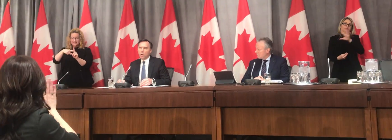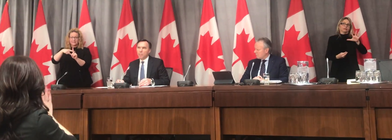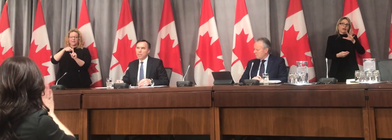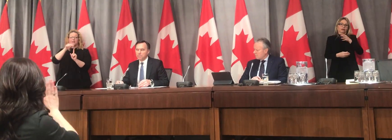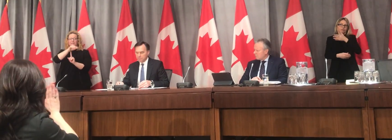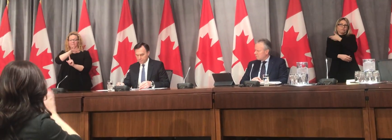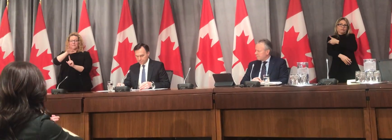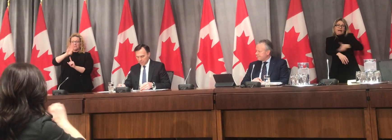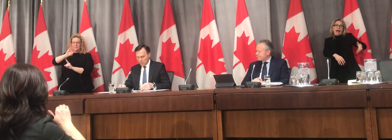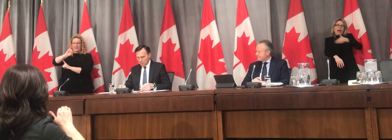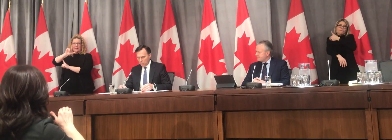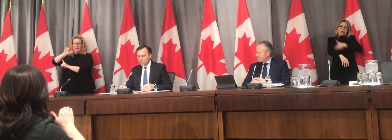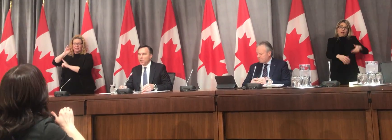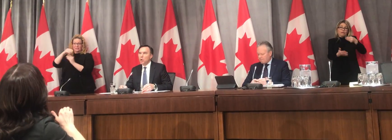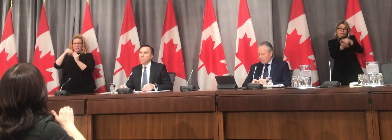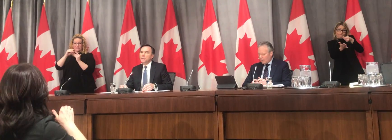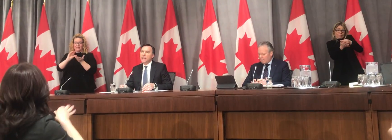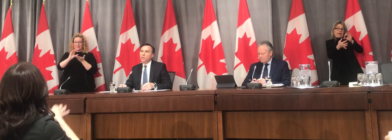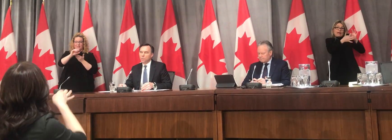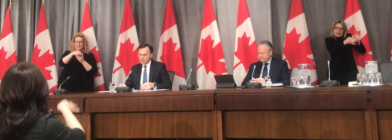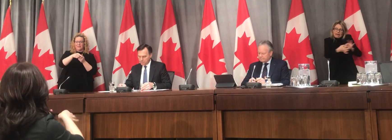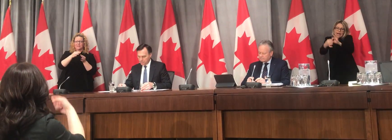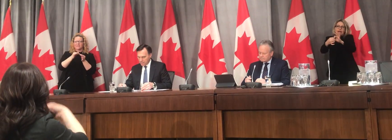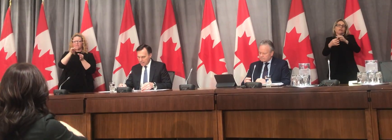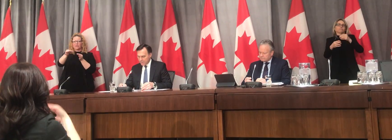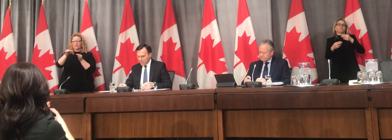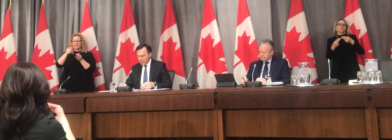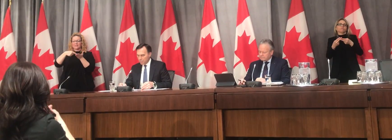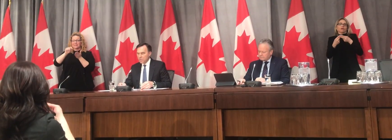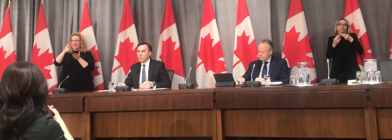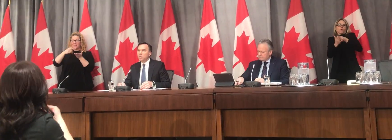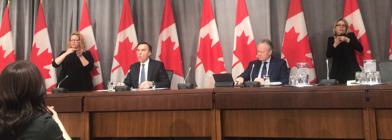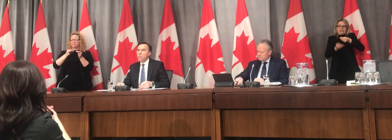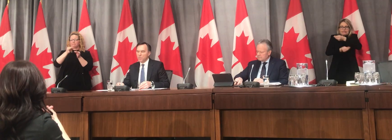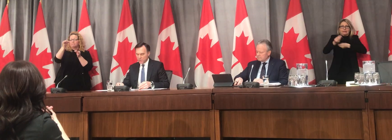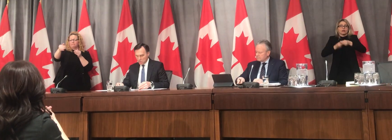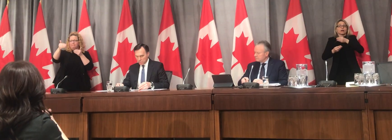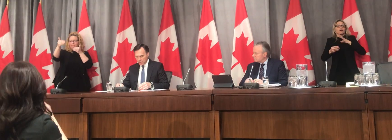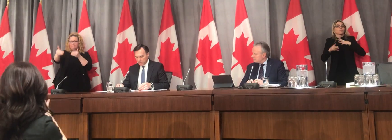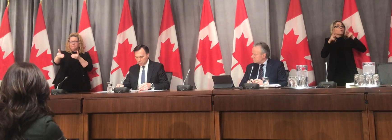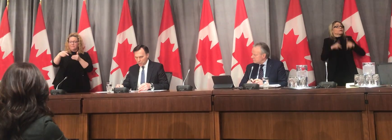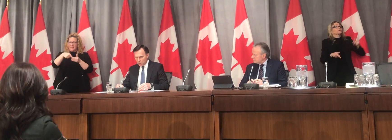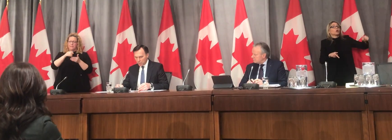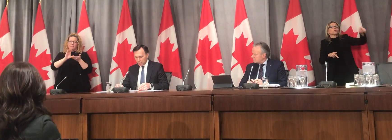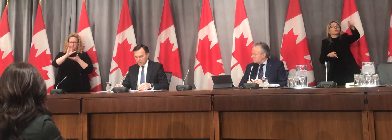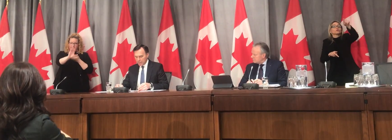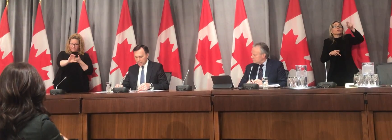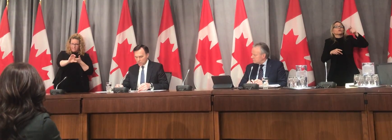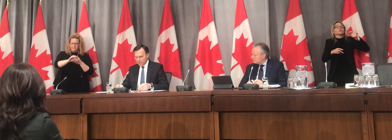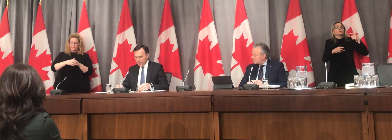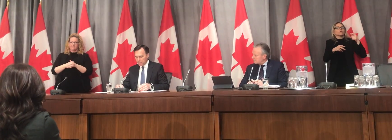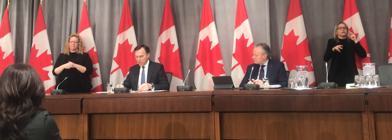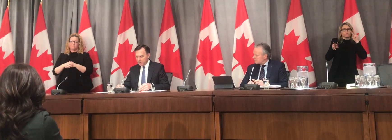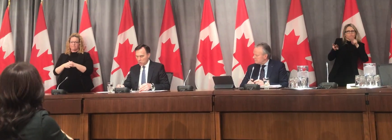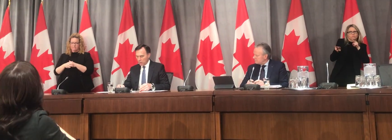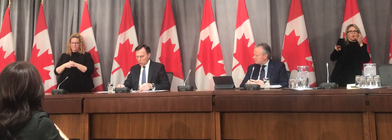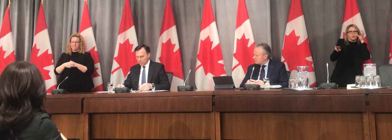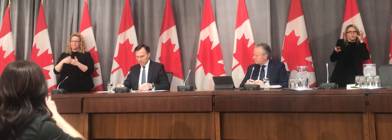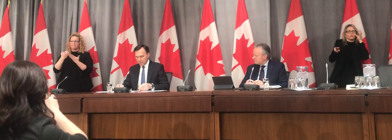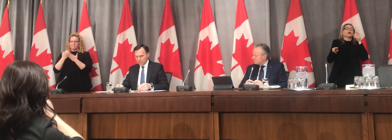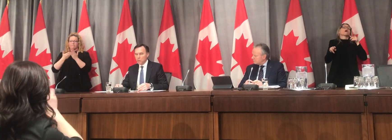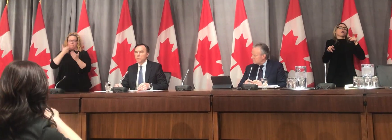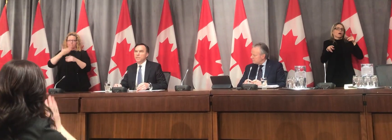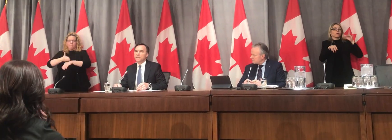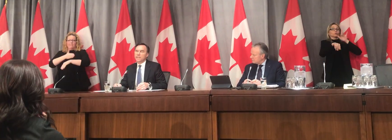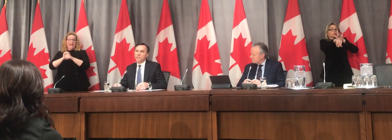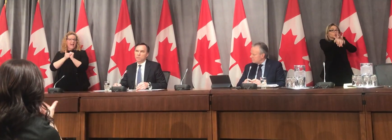dans l'économie. Pour les économistes à l'écoute, cela représente 3% de PIB qui ne serait pas dans